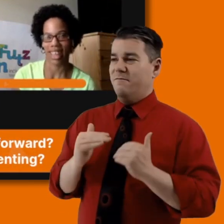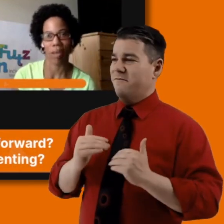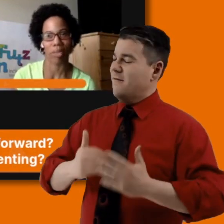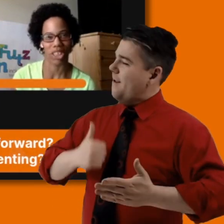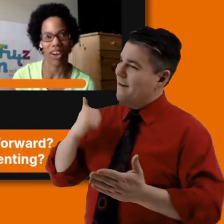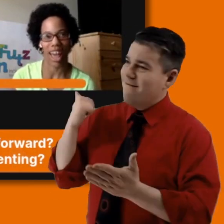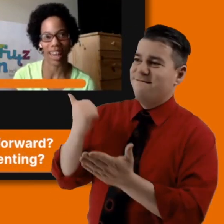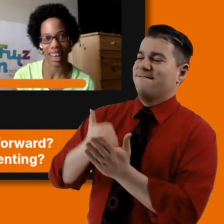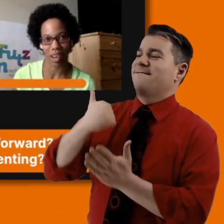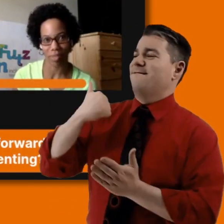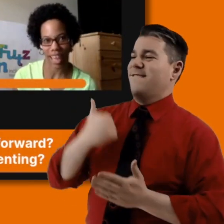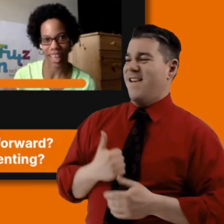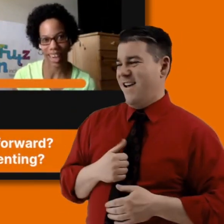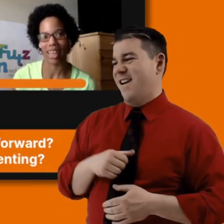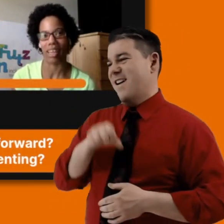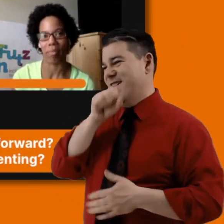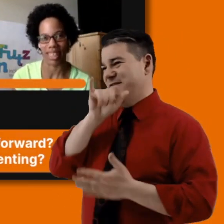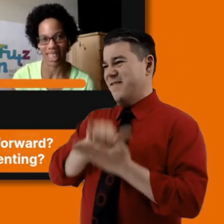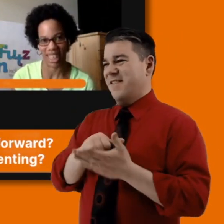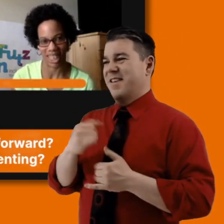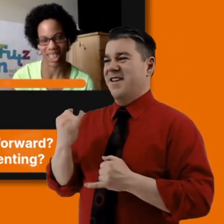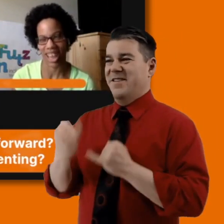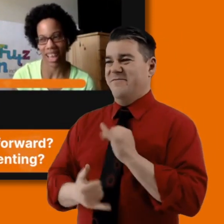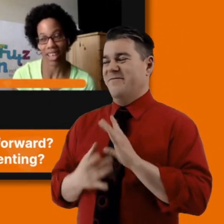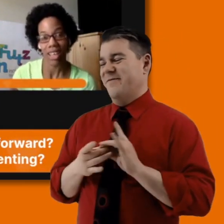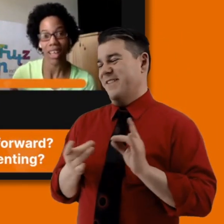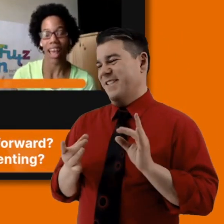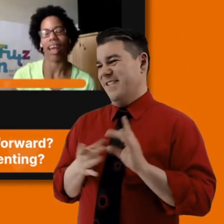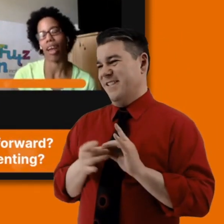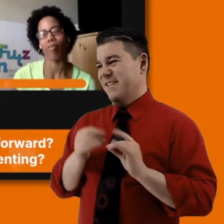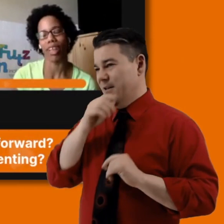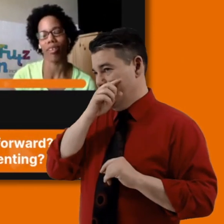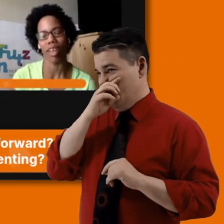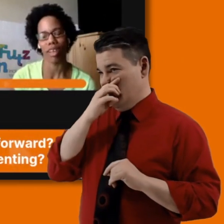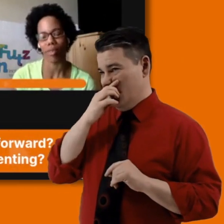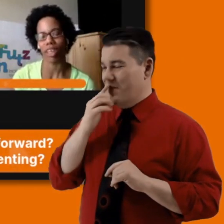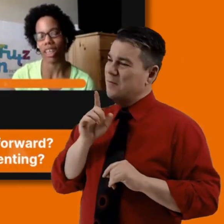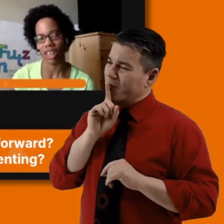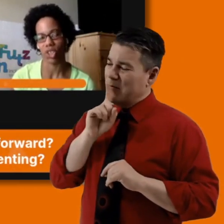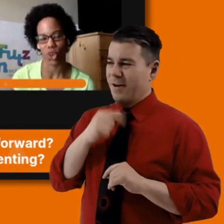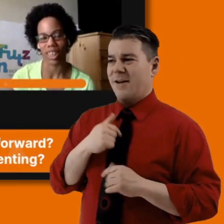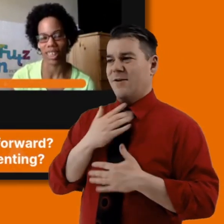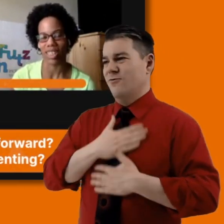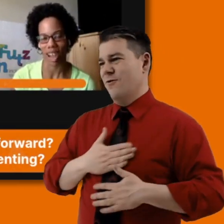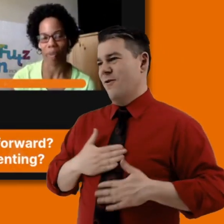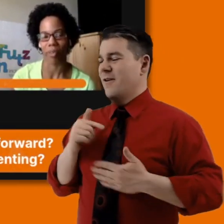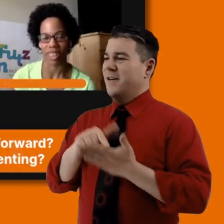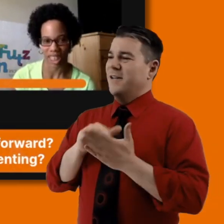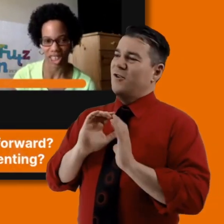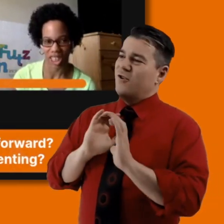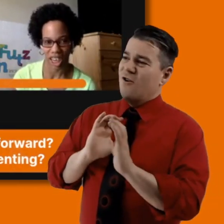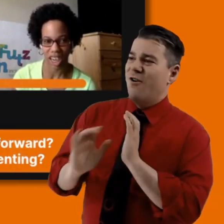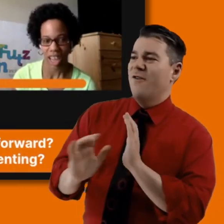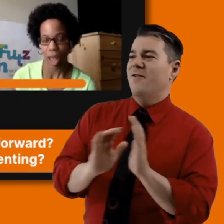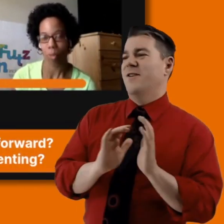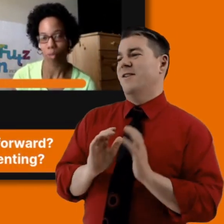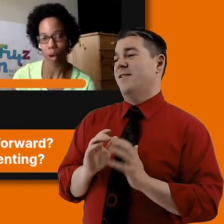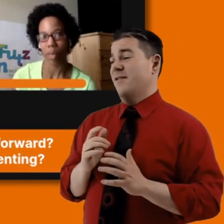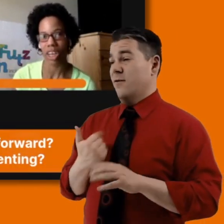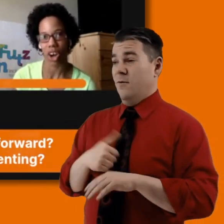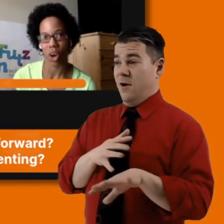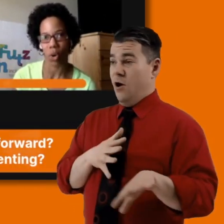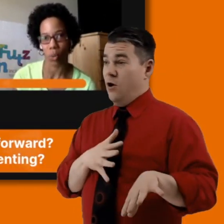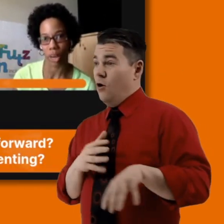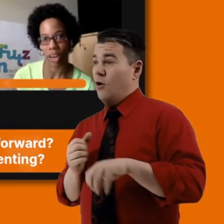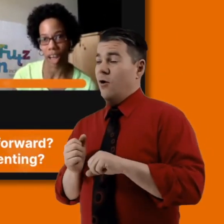amen to that, Michelle. I love that ending message. I really, really, really enjoyed this conversation. And before